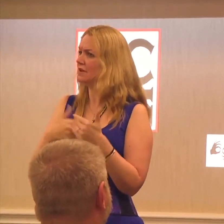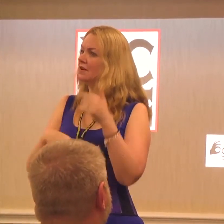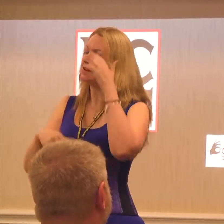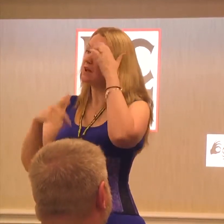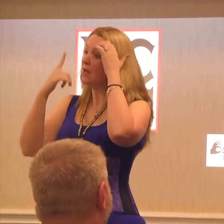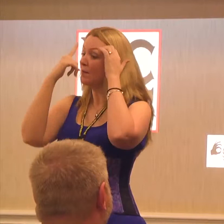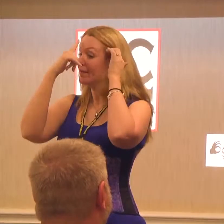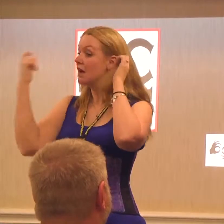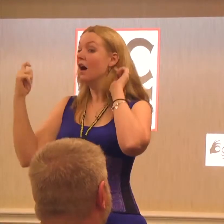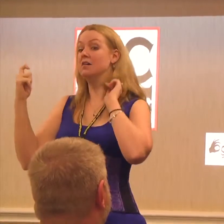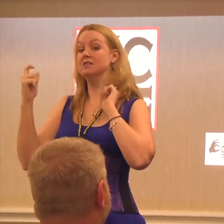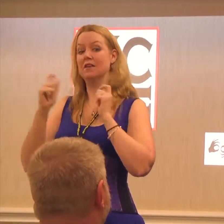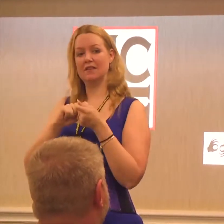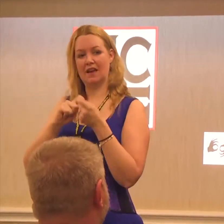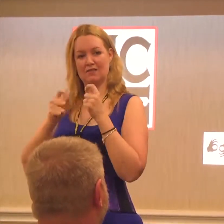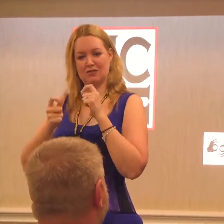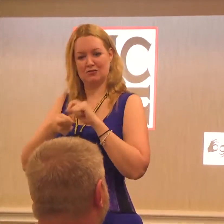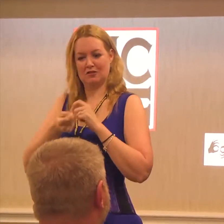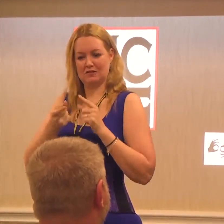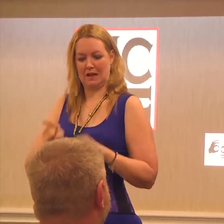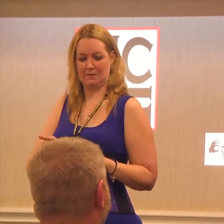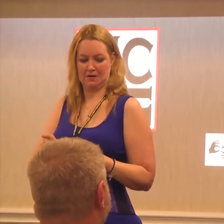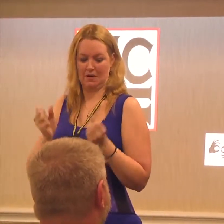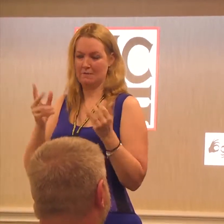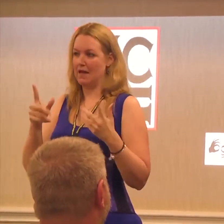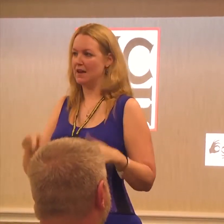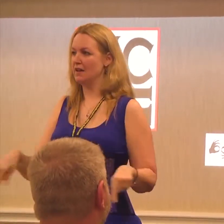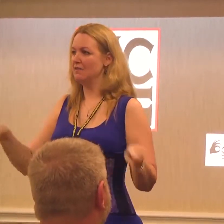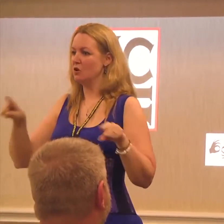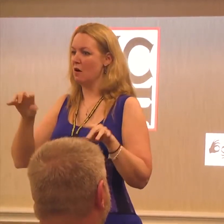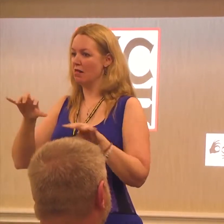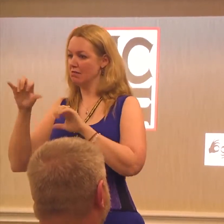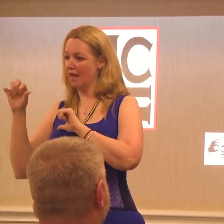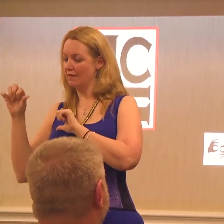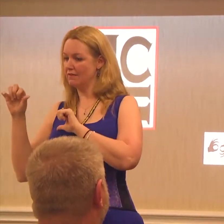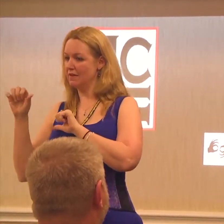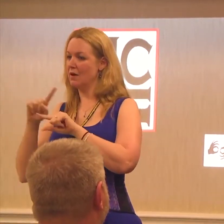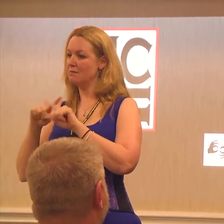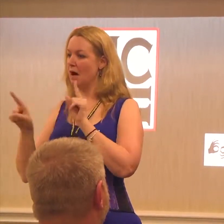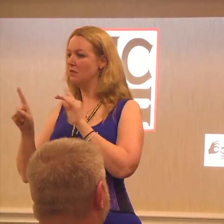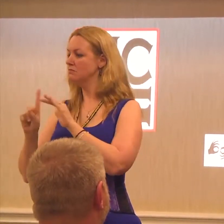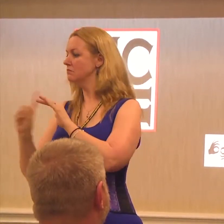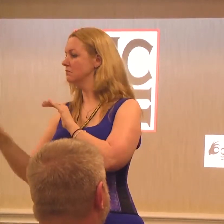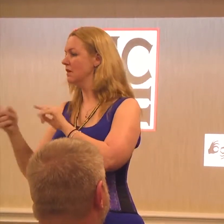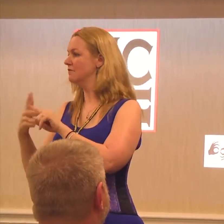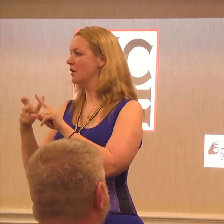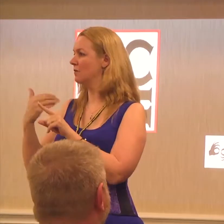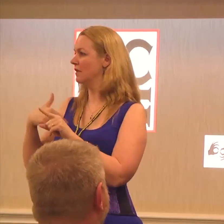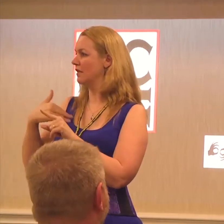Because of the evolution, there's many who not only left, but they're also taking sabbaticals from the leather community.